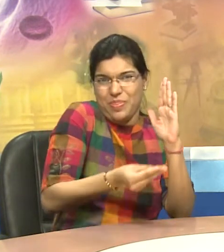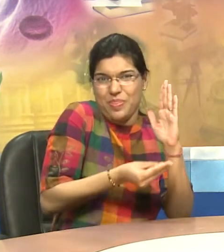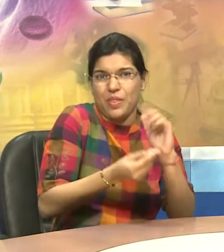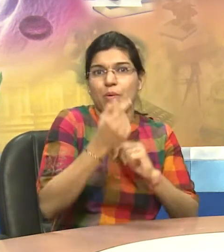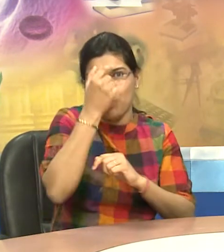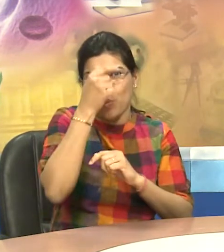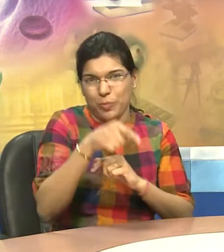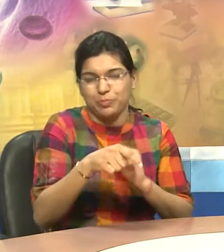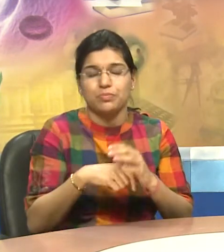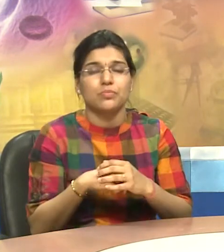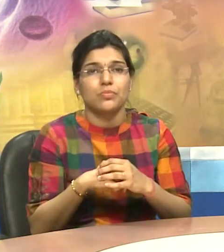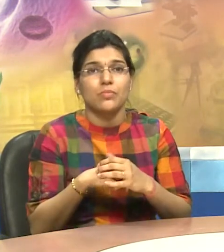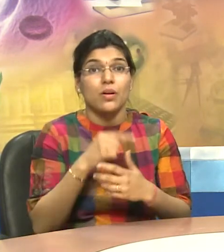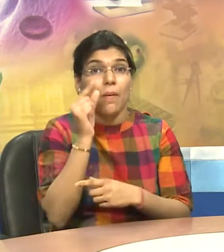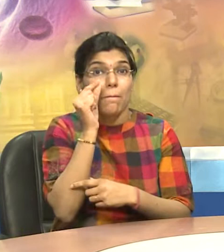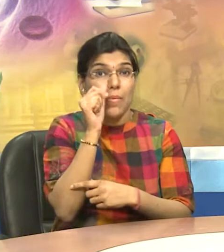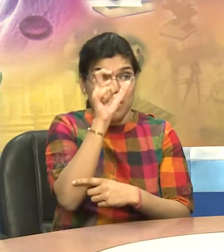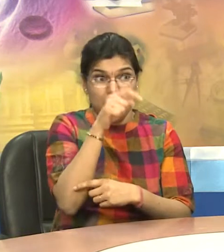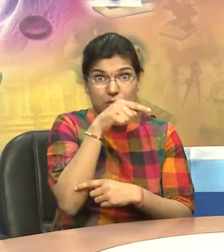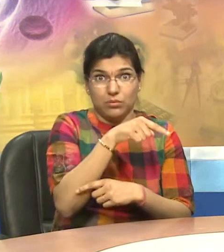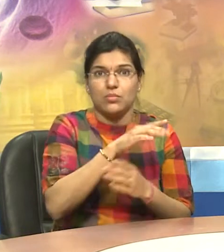lived nearby the road. The man,